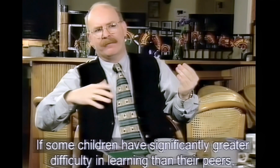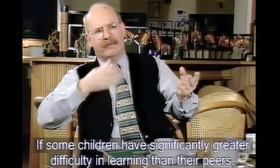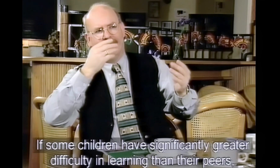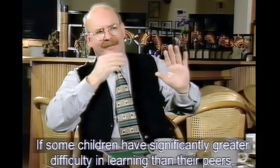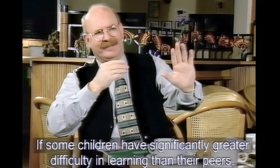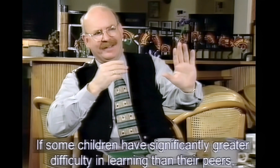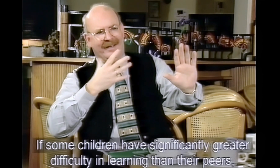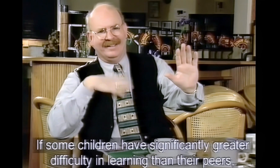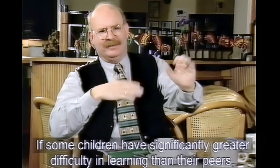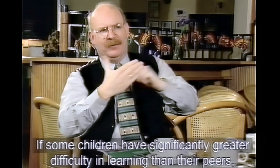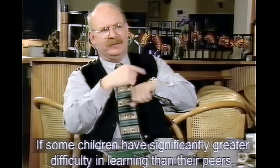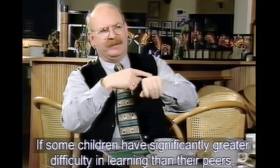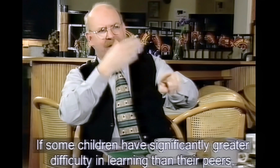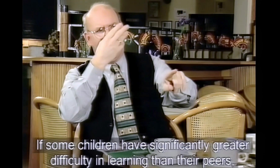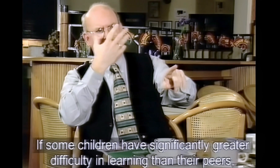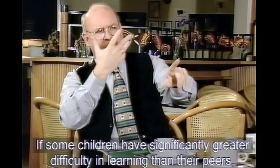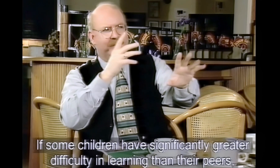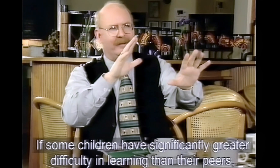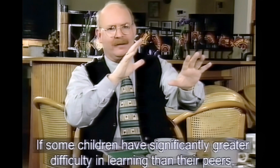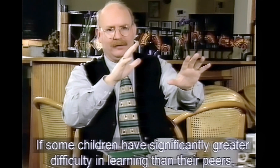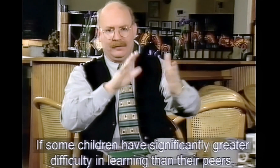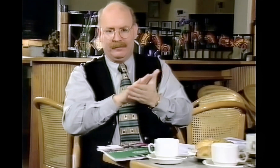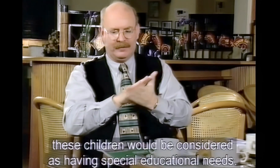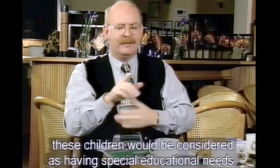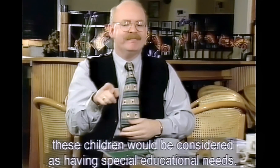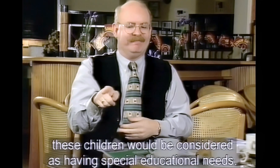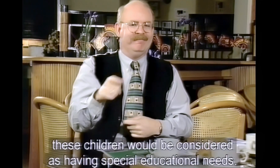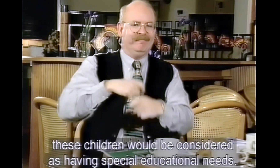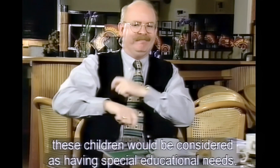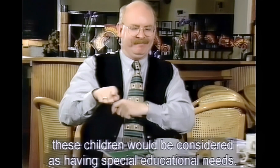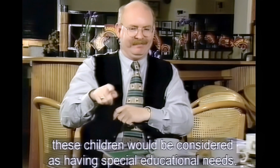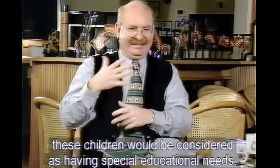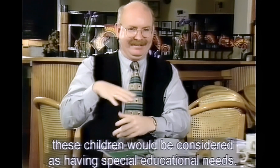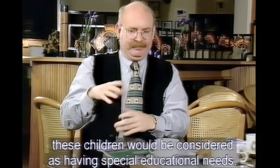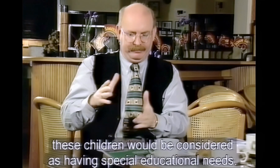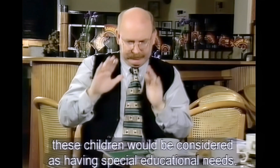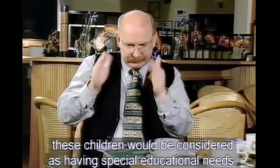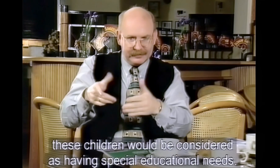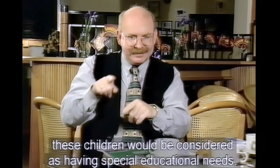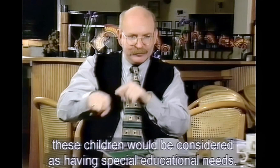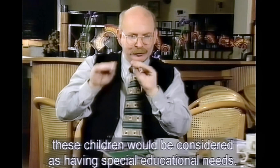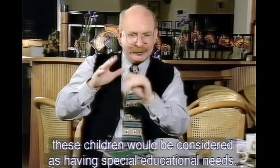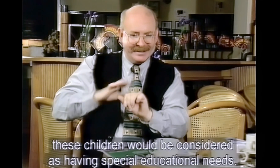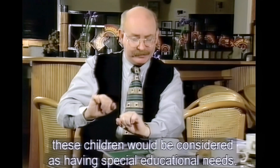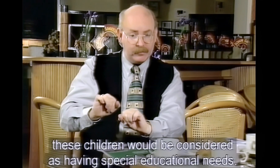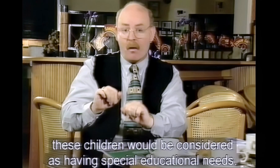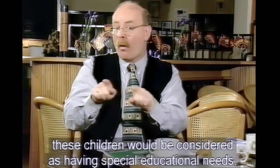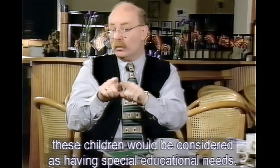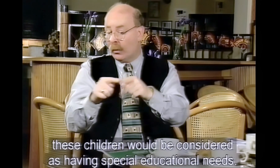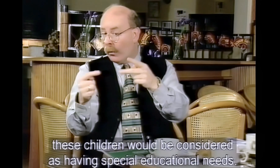have a significantly greater difficulty in learning than their peers. These children need more time to develop and would be considered as having